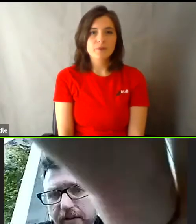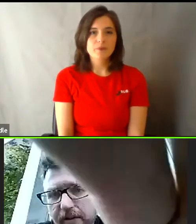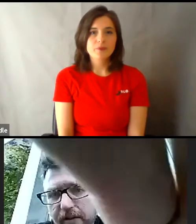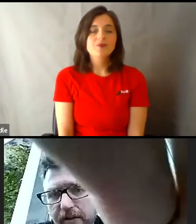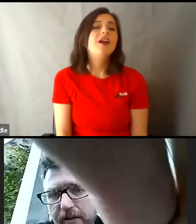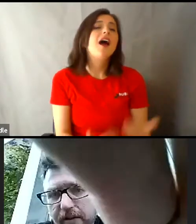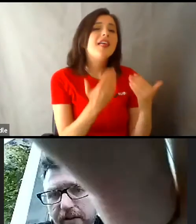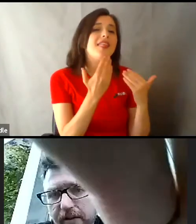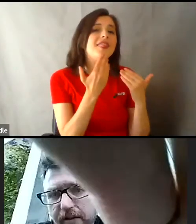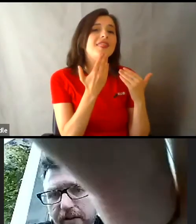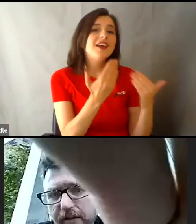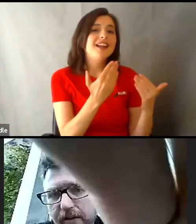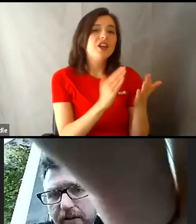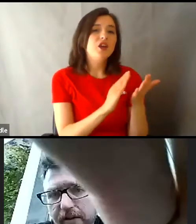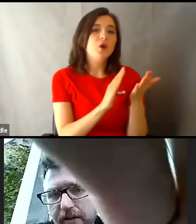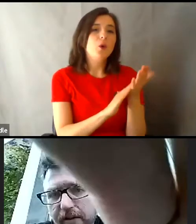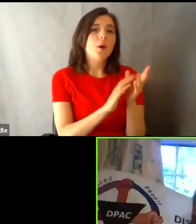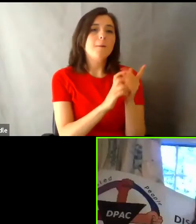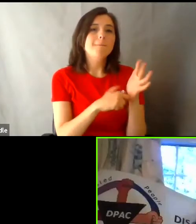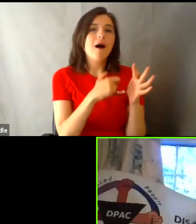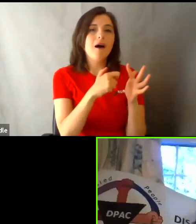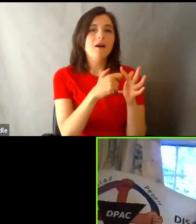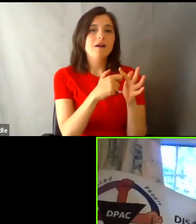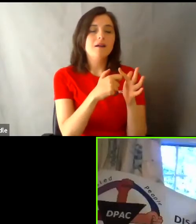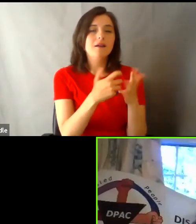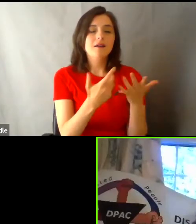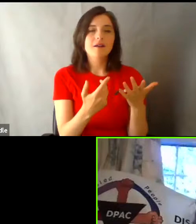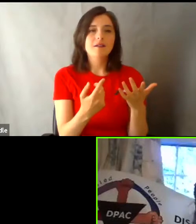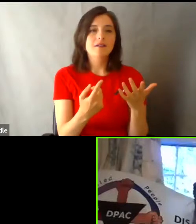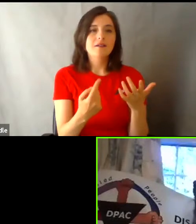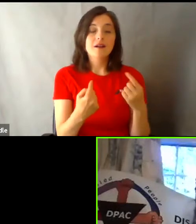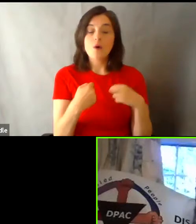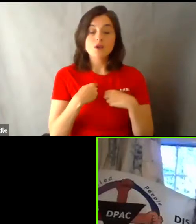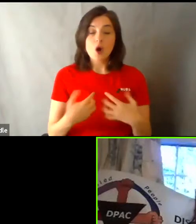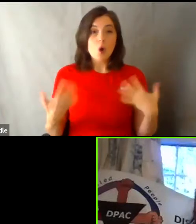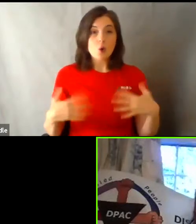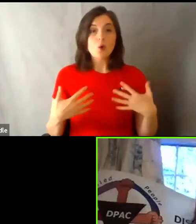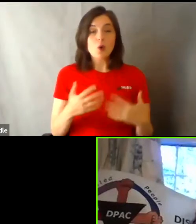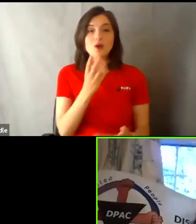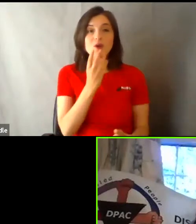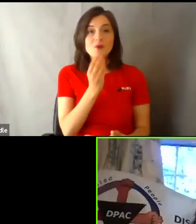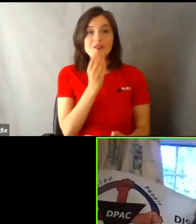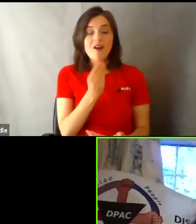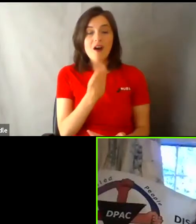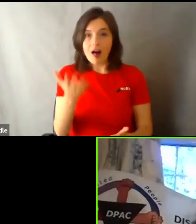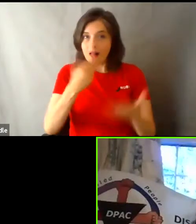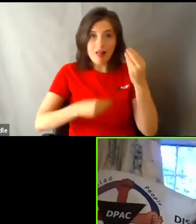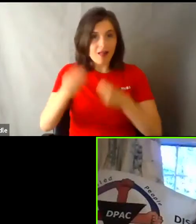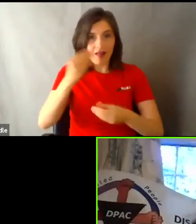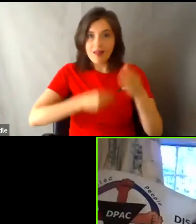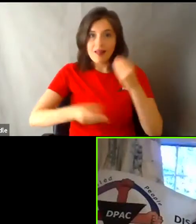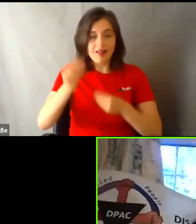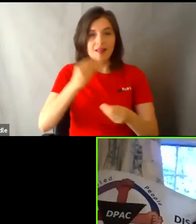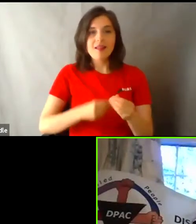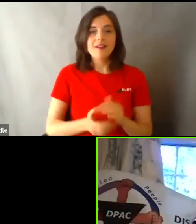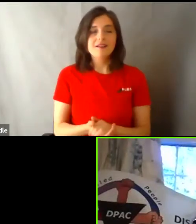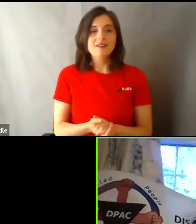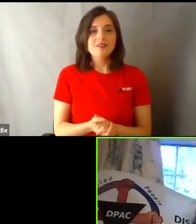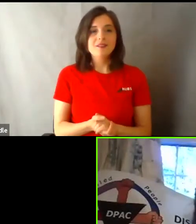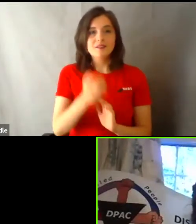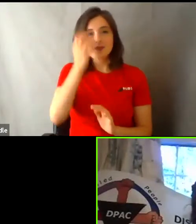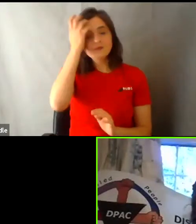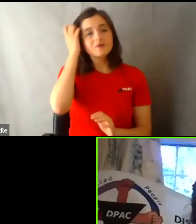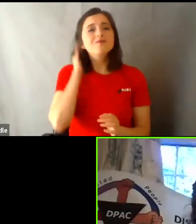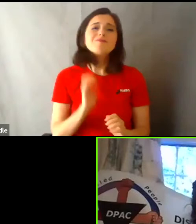Thank you so much, Mark. That was really enlightening and helpful. It was good to hear you